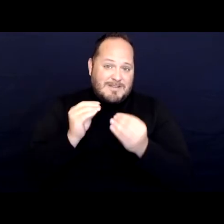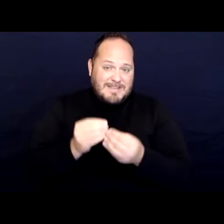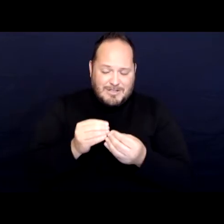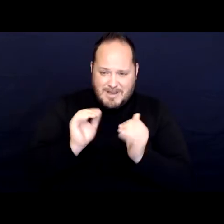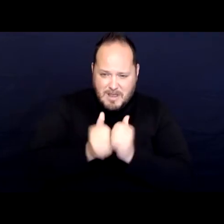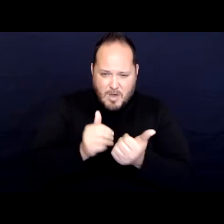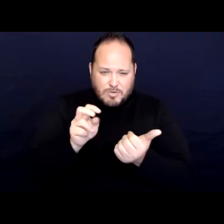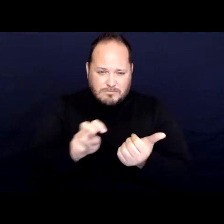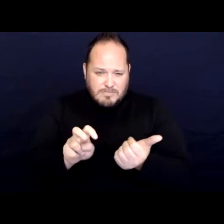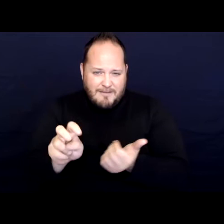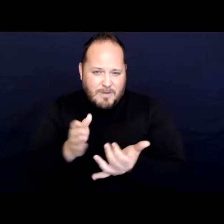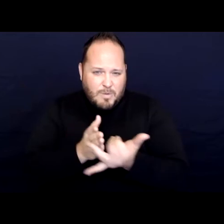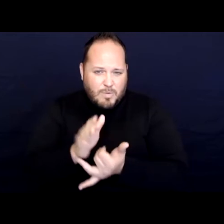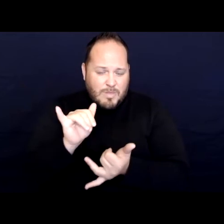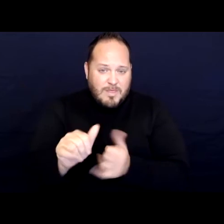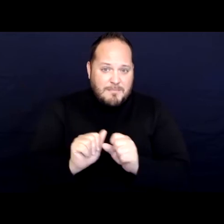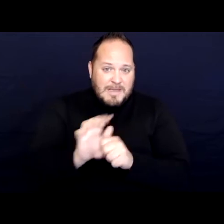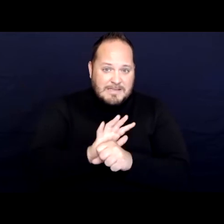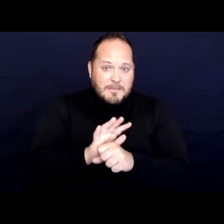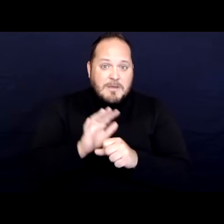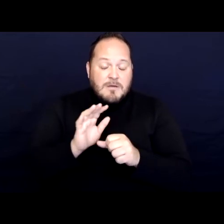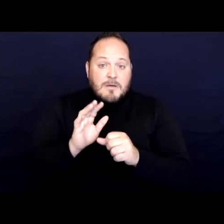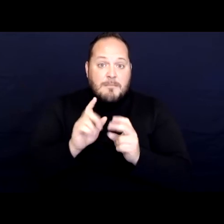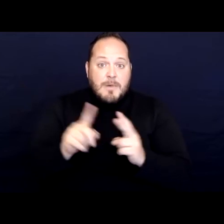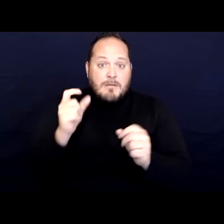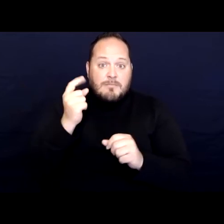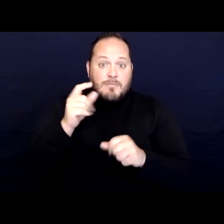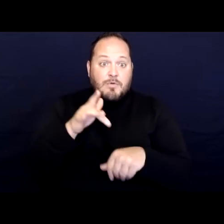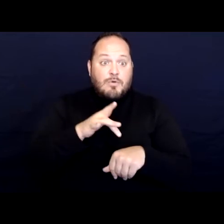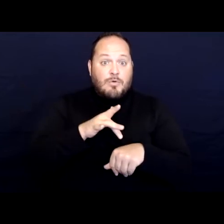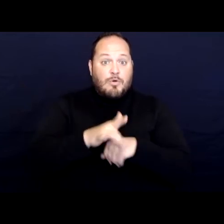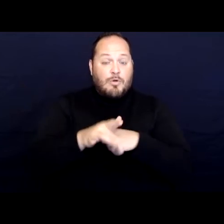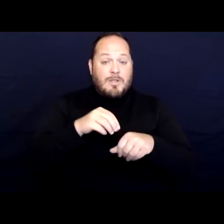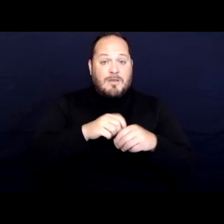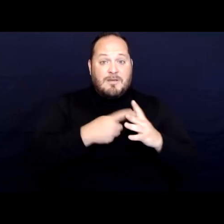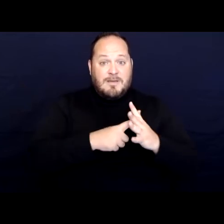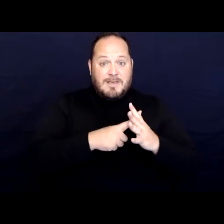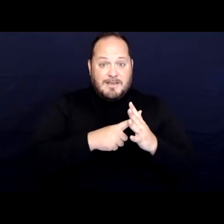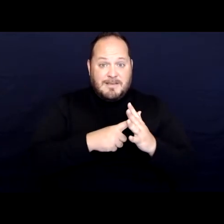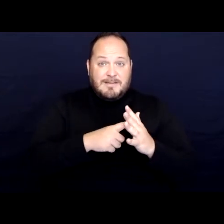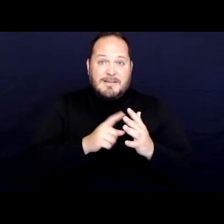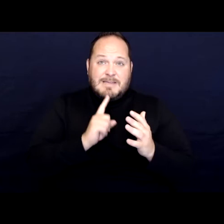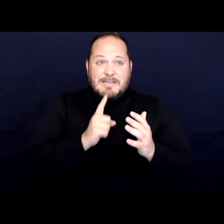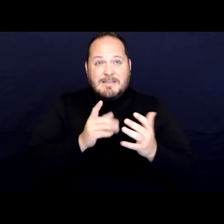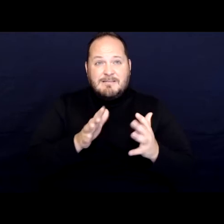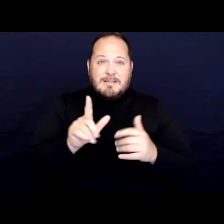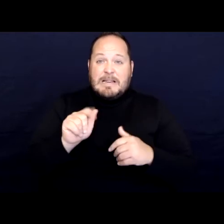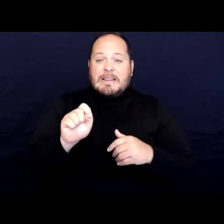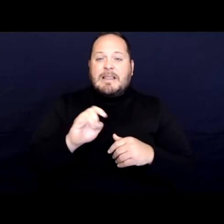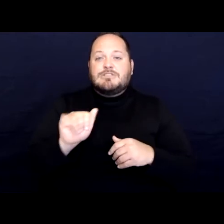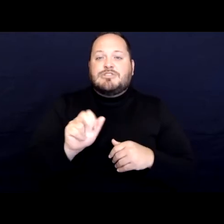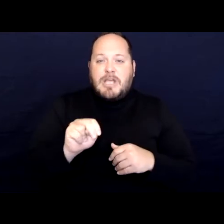navigate through. But very, very early on, in actually late